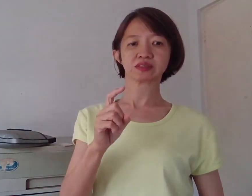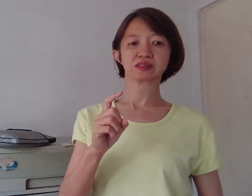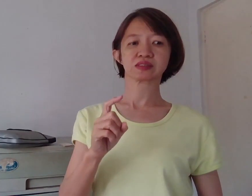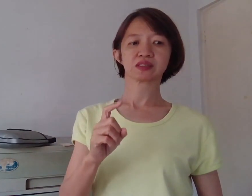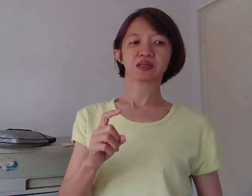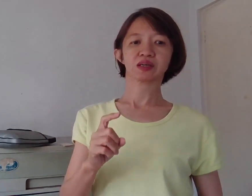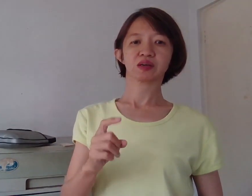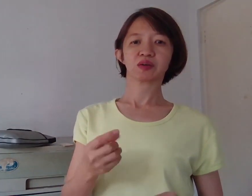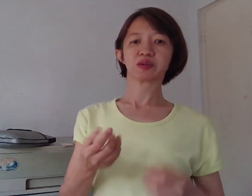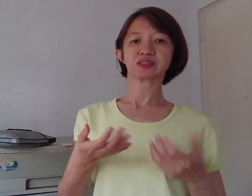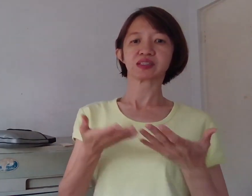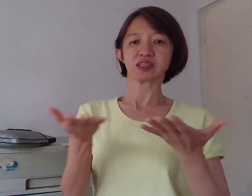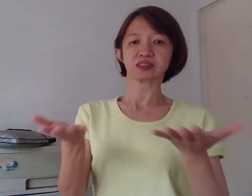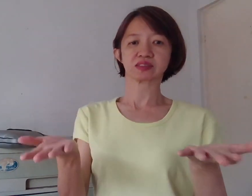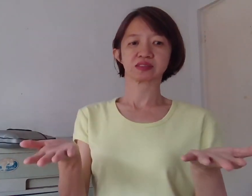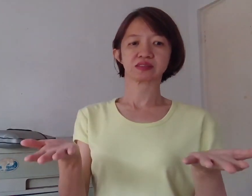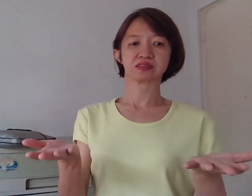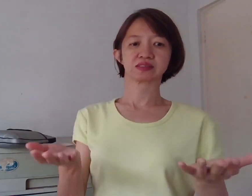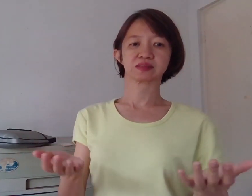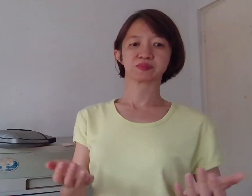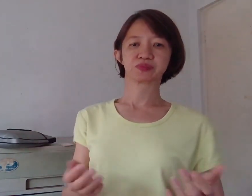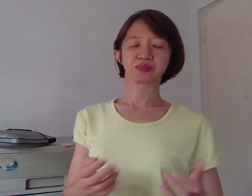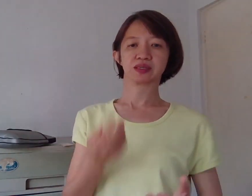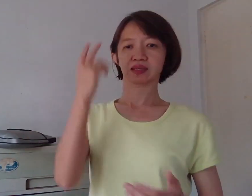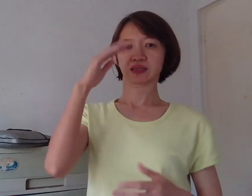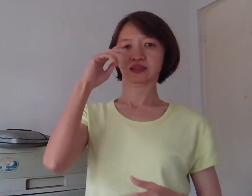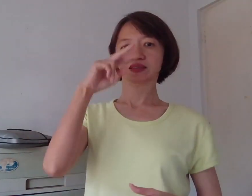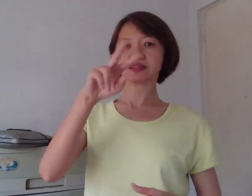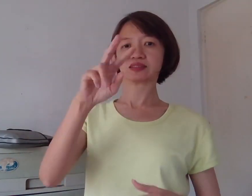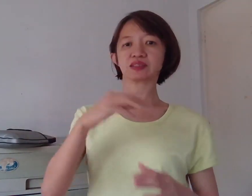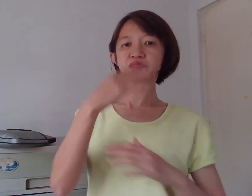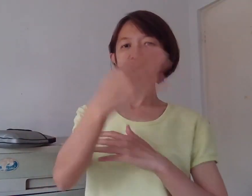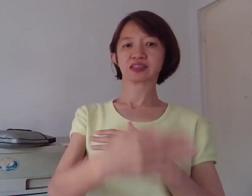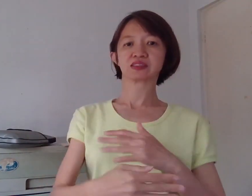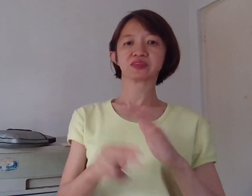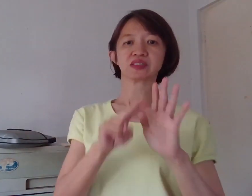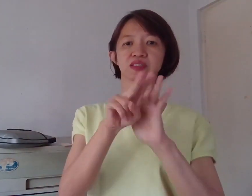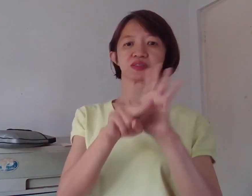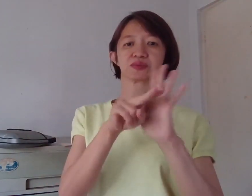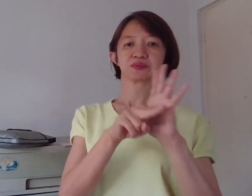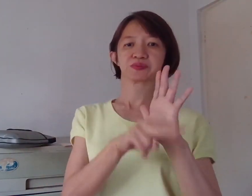questions or suggestions. See you next video.